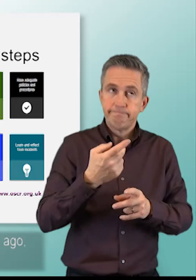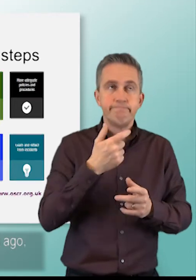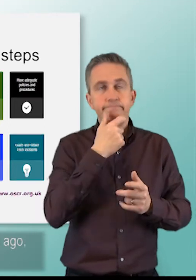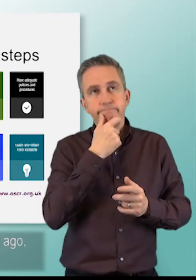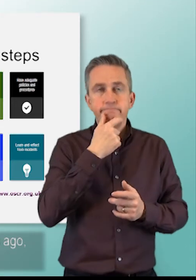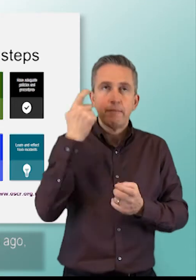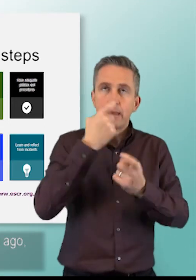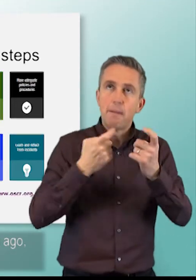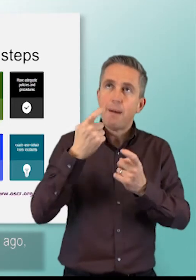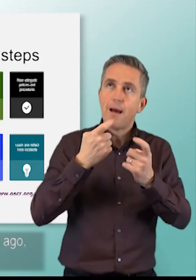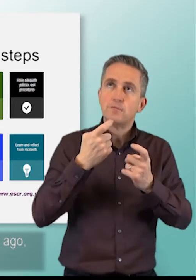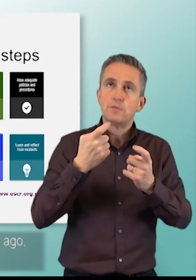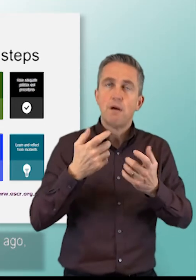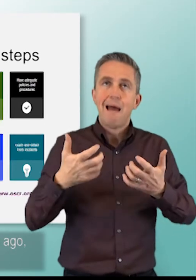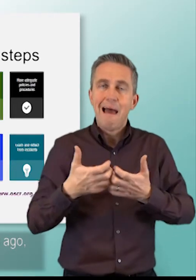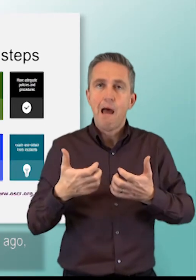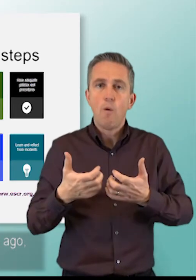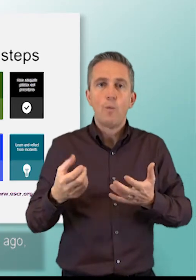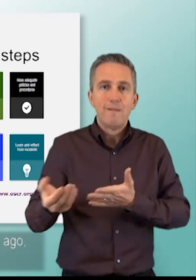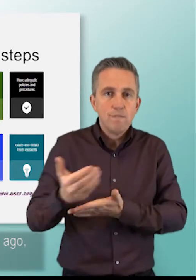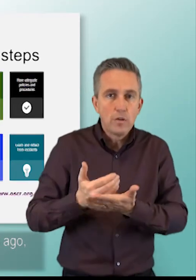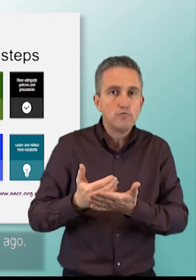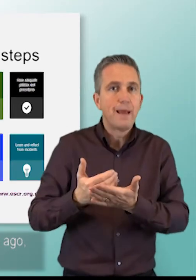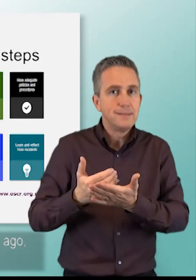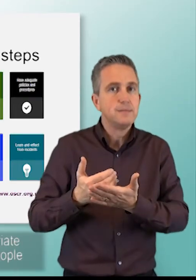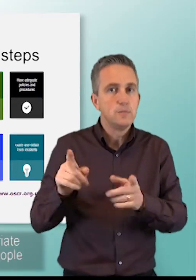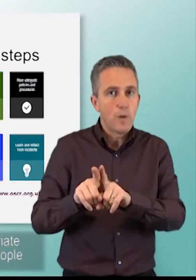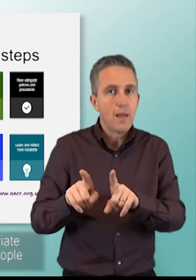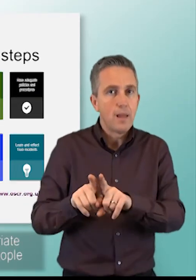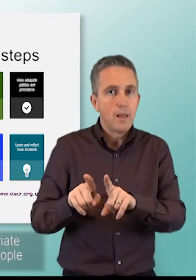when we talked about fundraising a couple of years ago, which was my last big hobby horse,